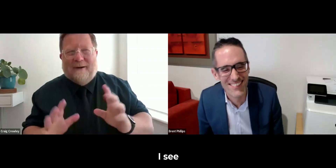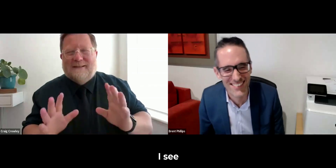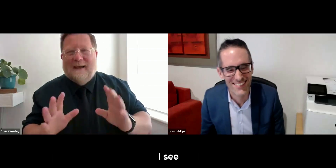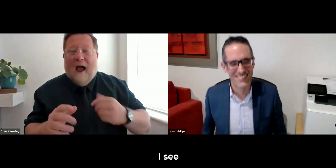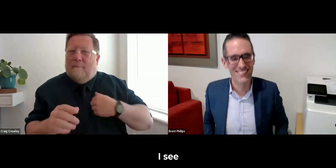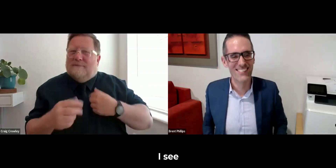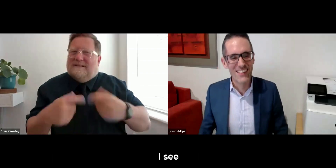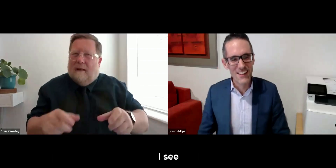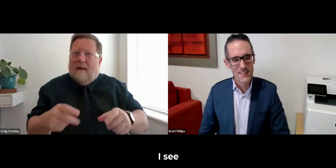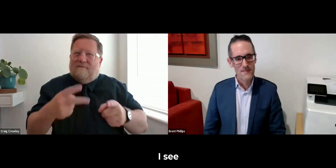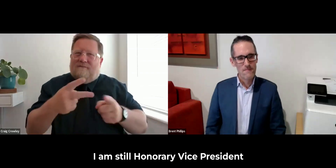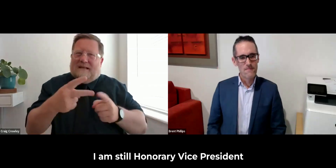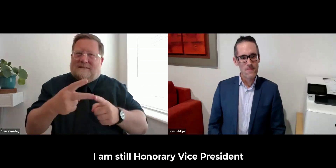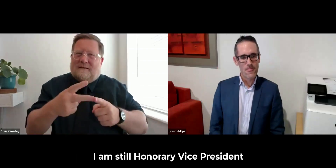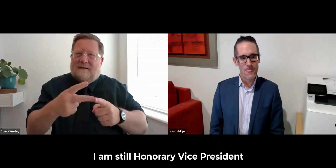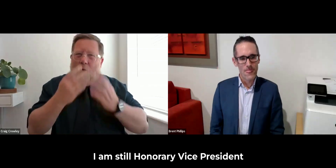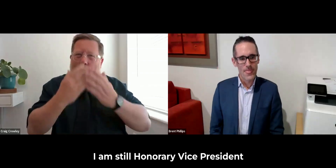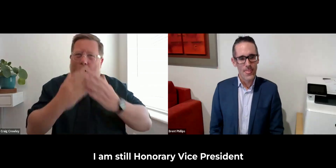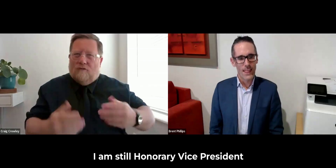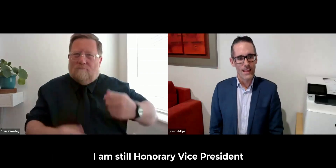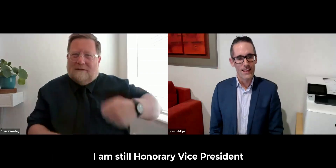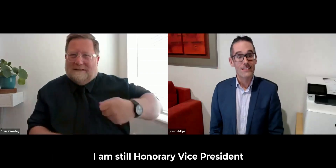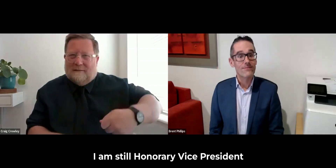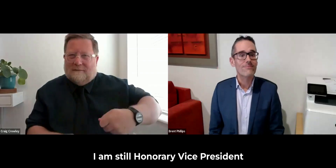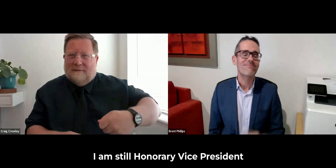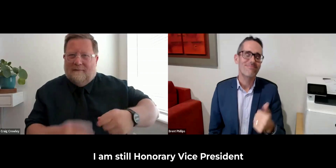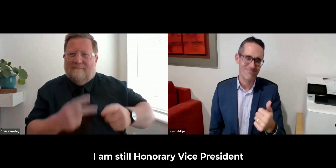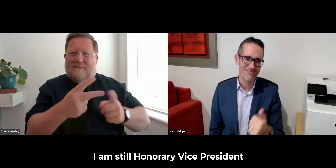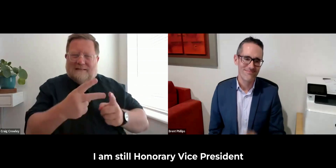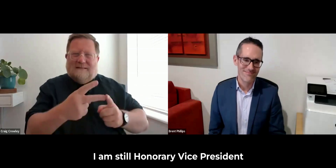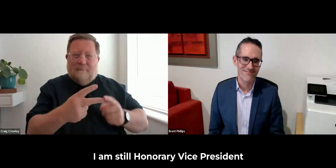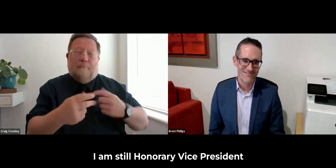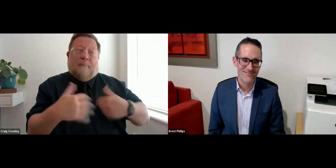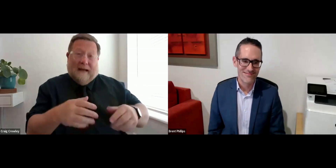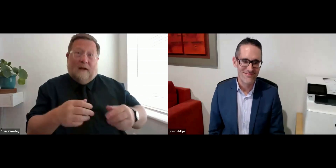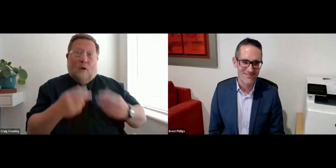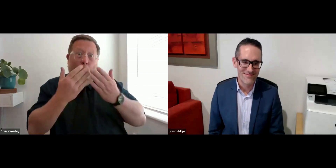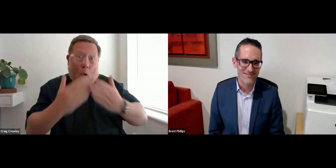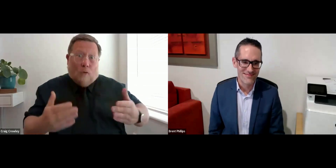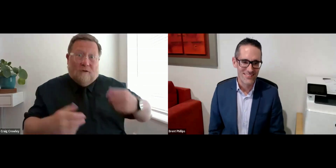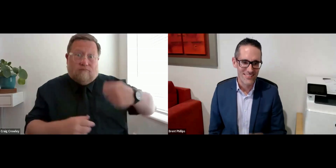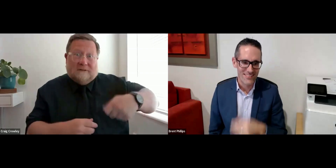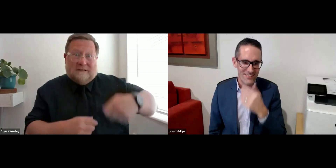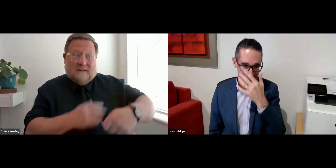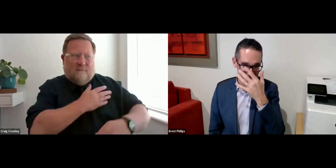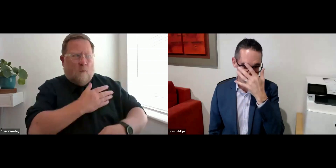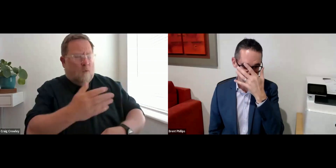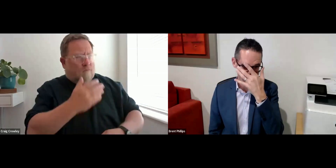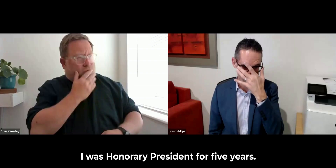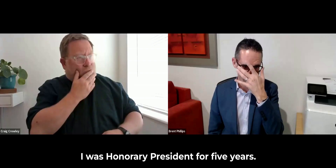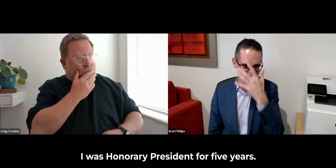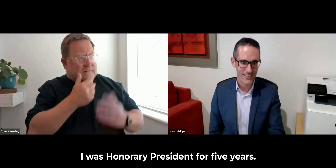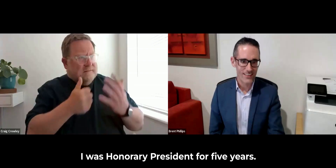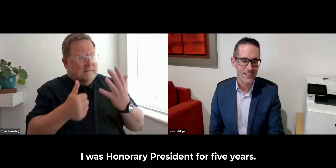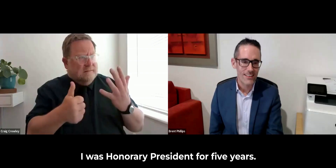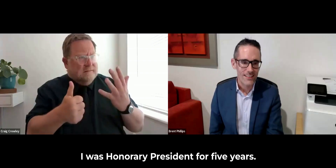say. I am still vice honorary president. I was honorary